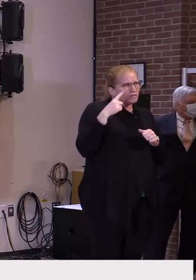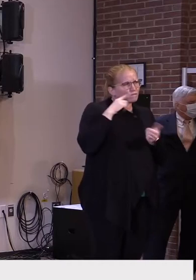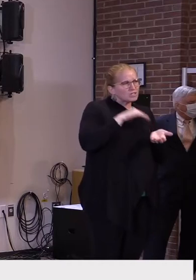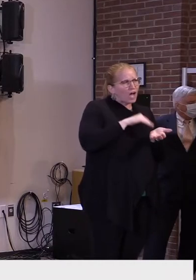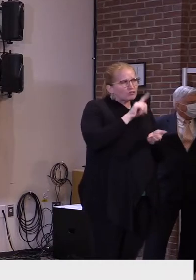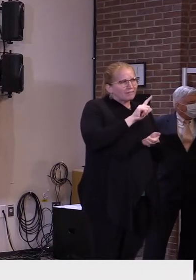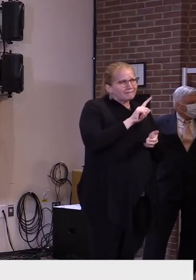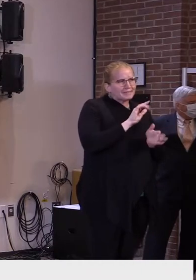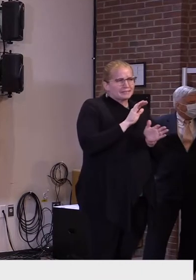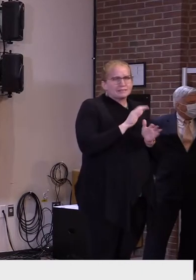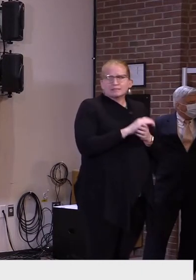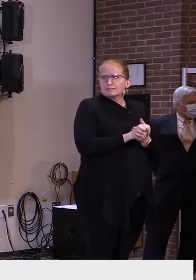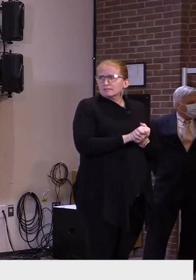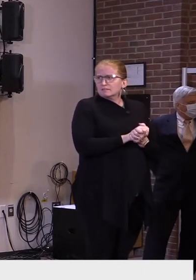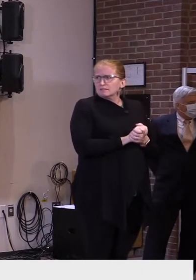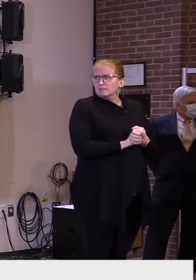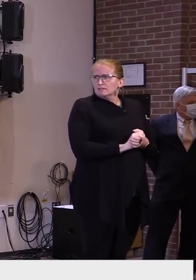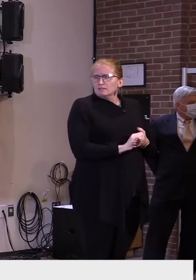Levine.